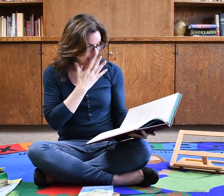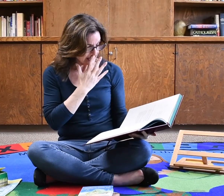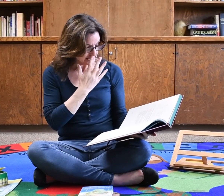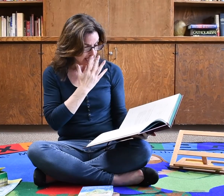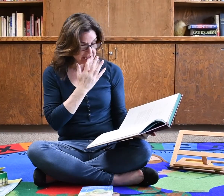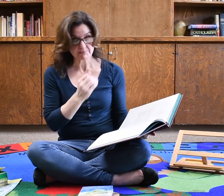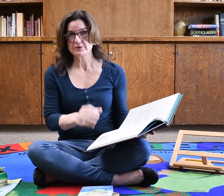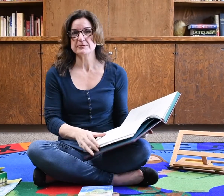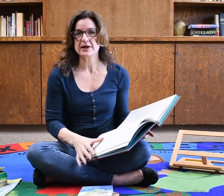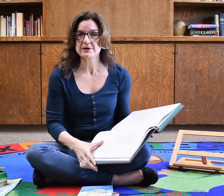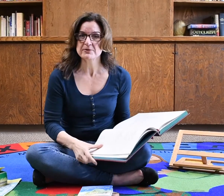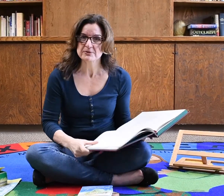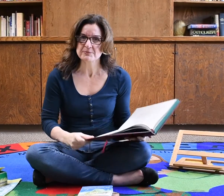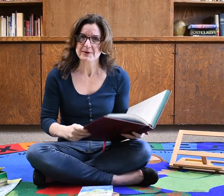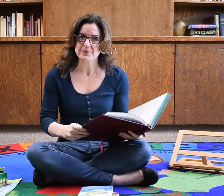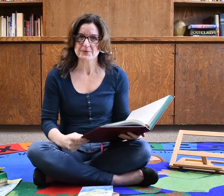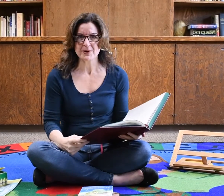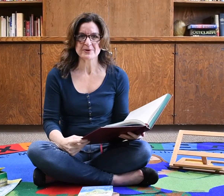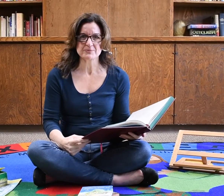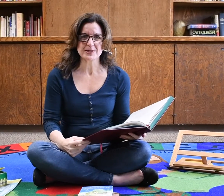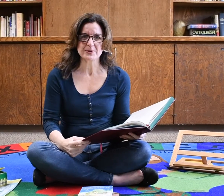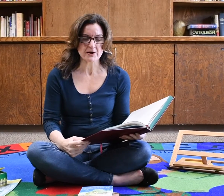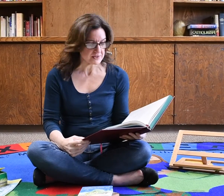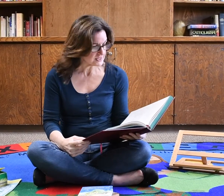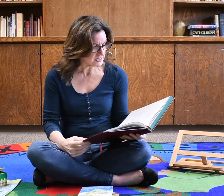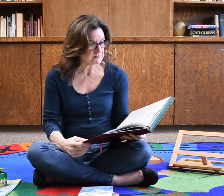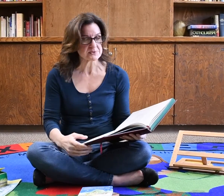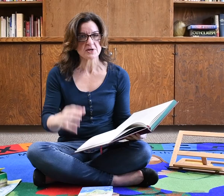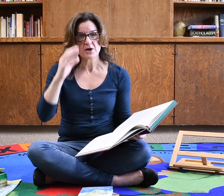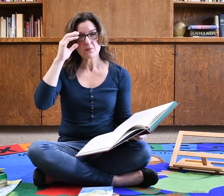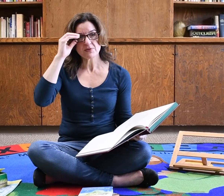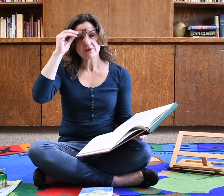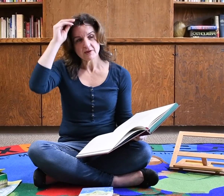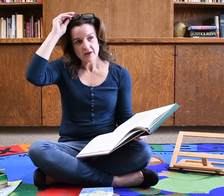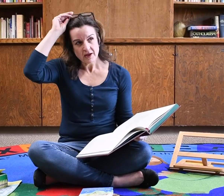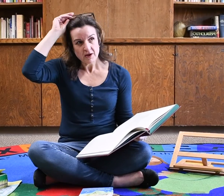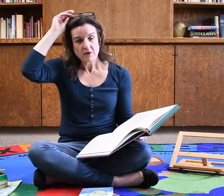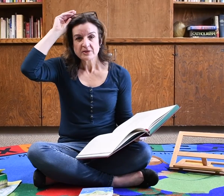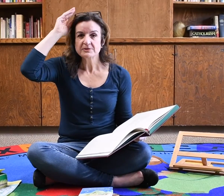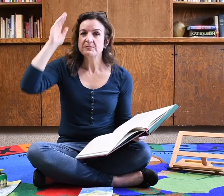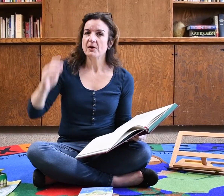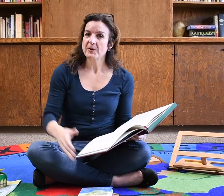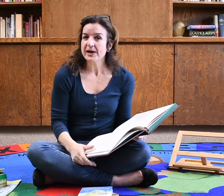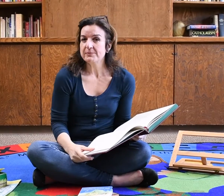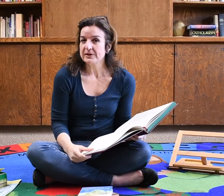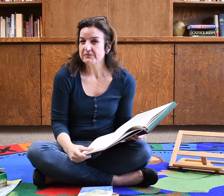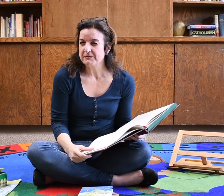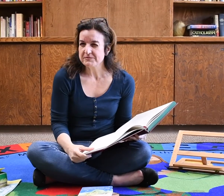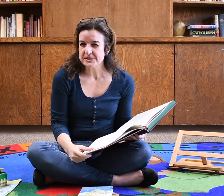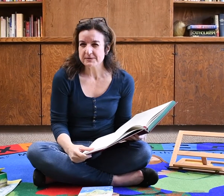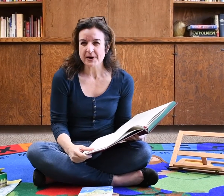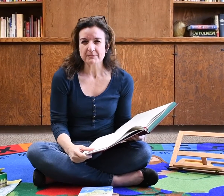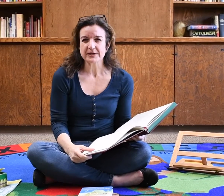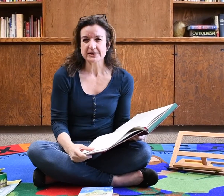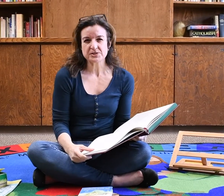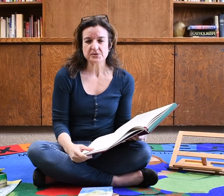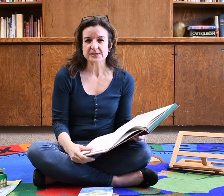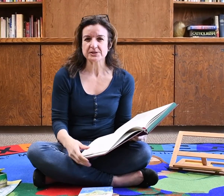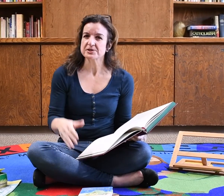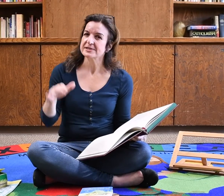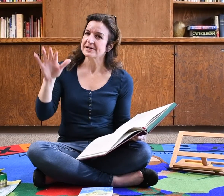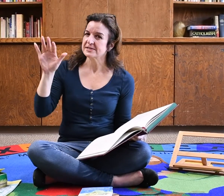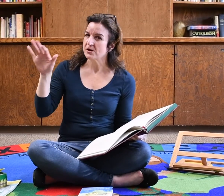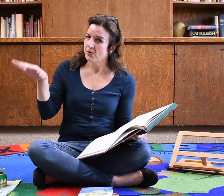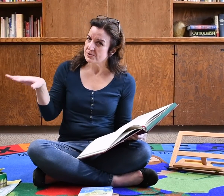Now, we call this gospel. I know you might wonder, why do we call this gospels? Well, the Bible, if you've ever seen a Bible, it has